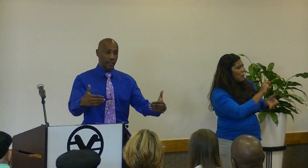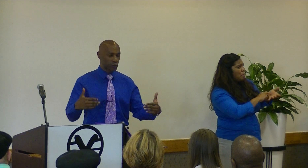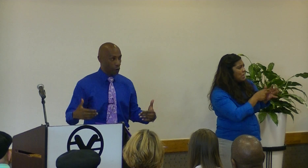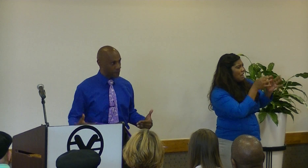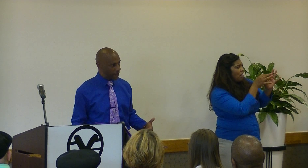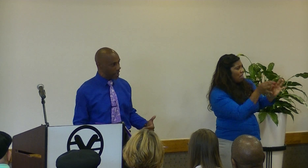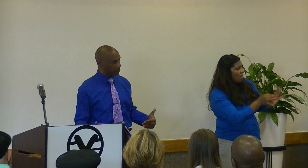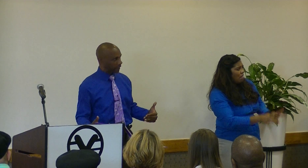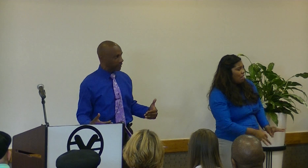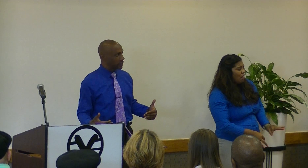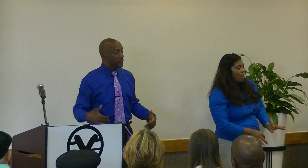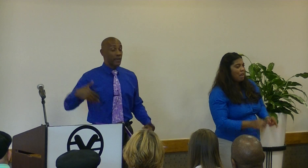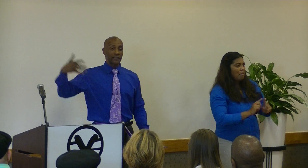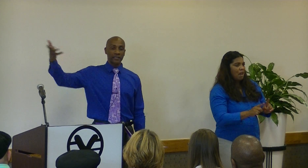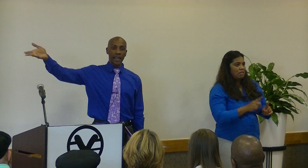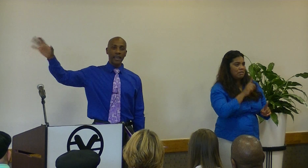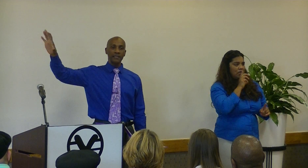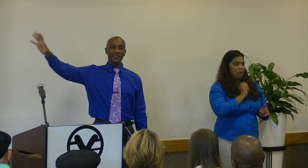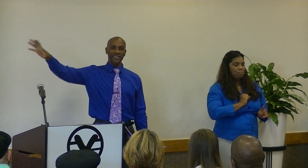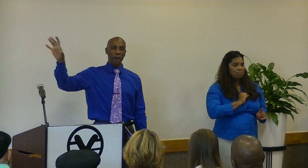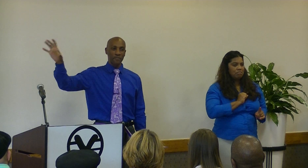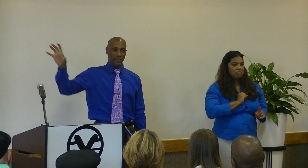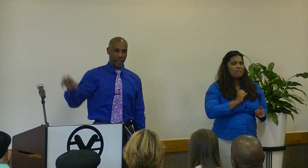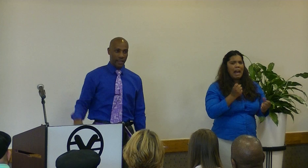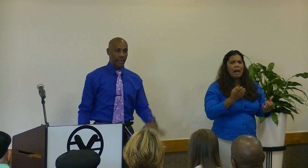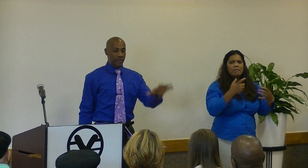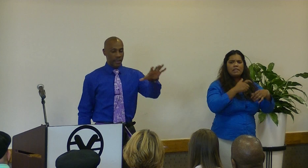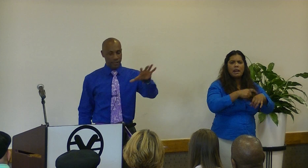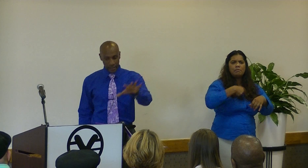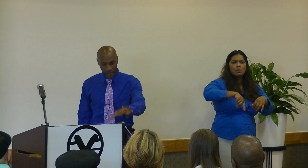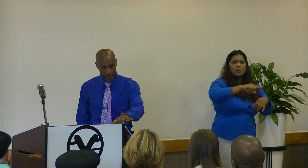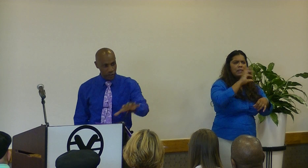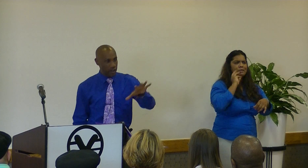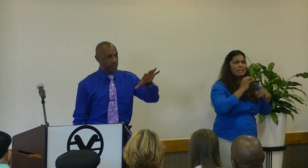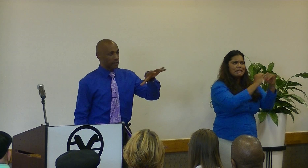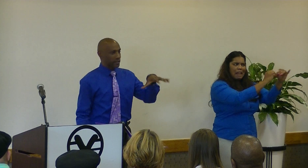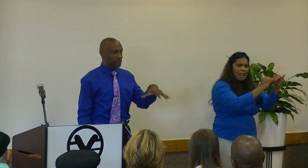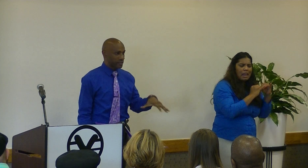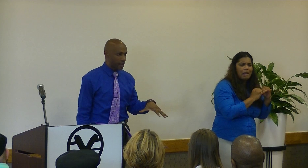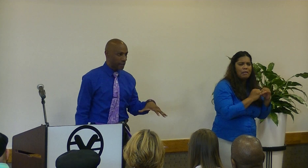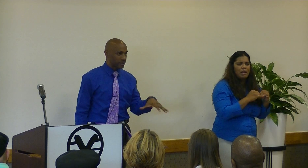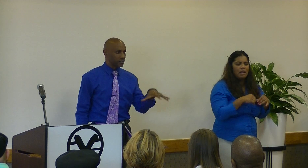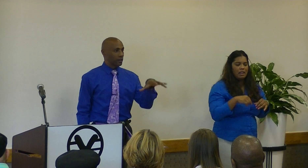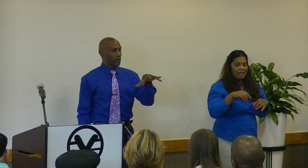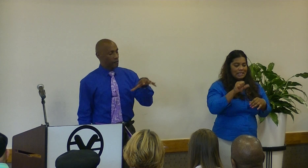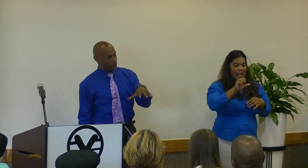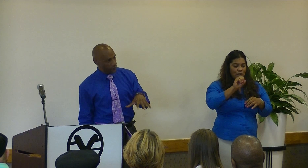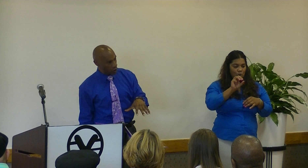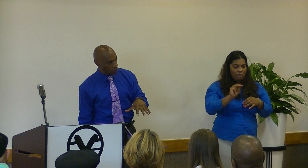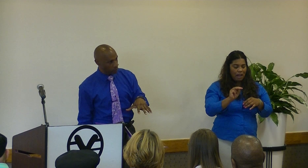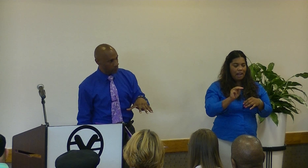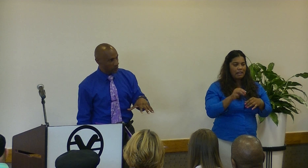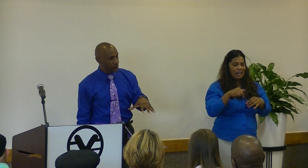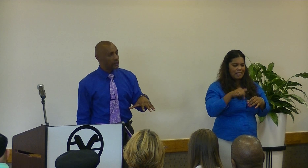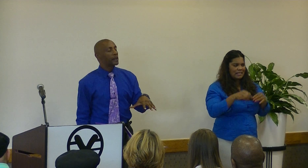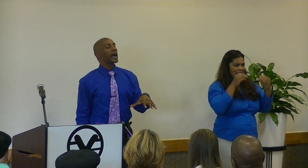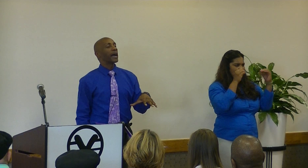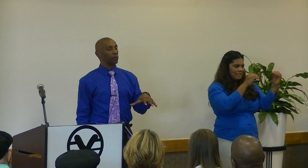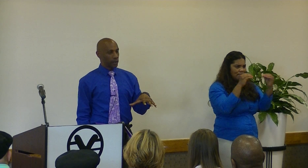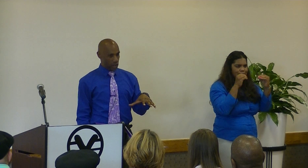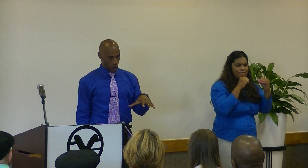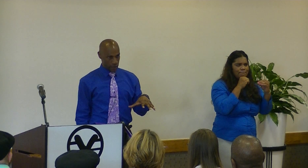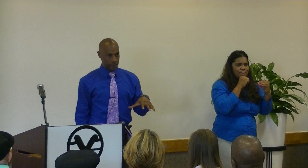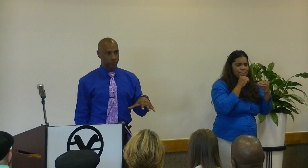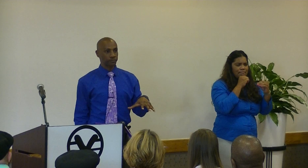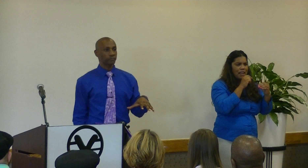have friends or family that say something that this teaching does not affirm,